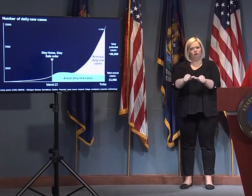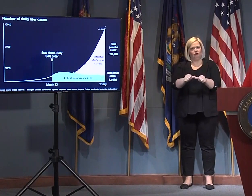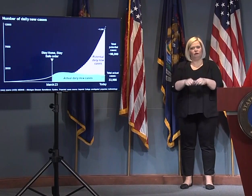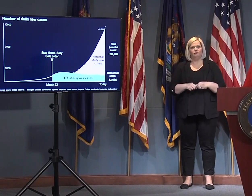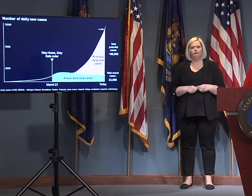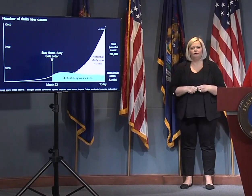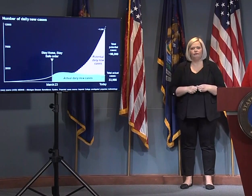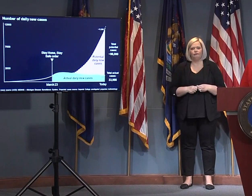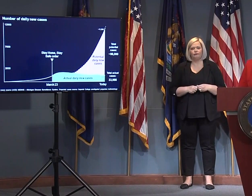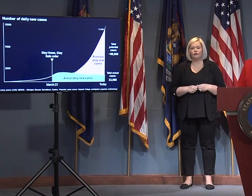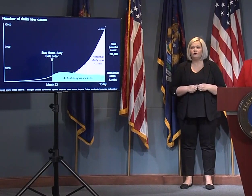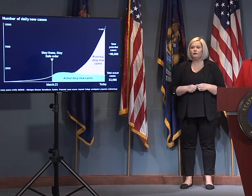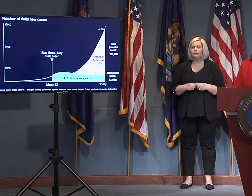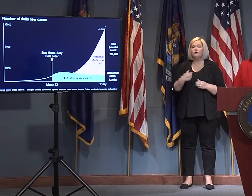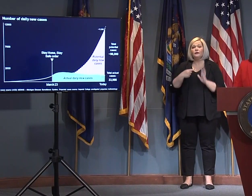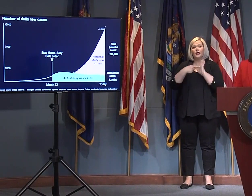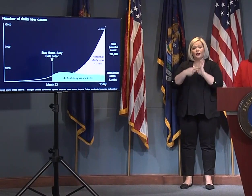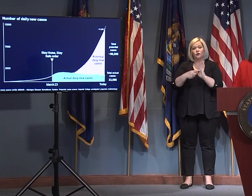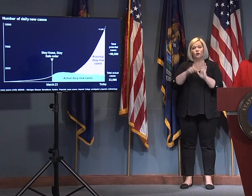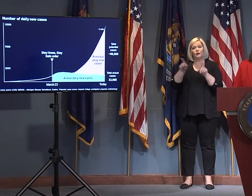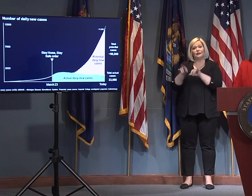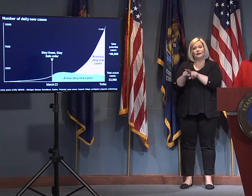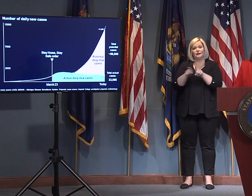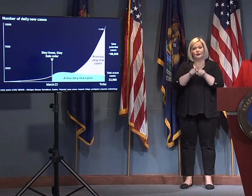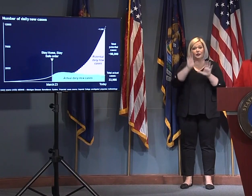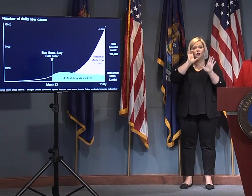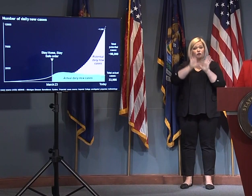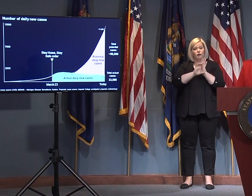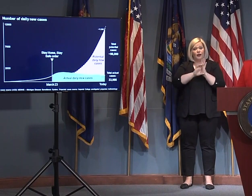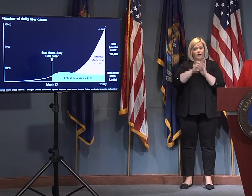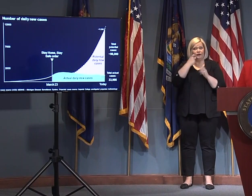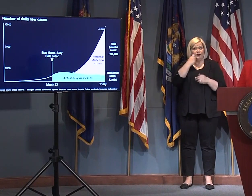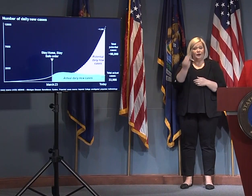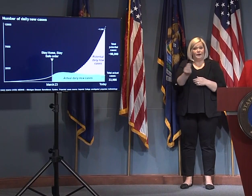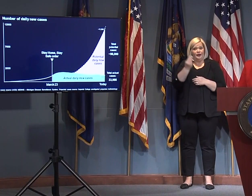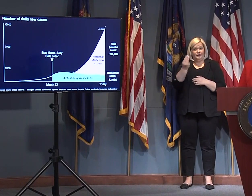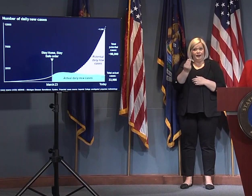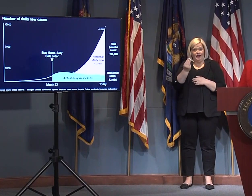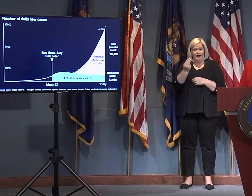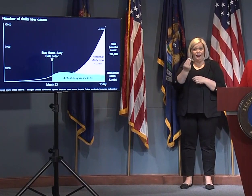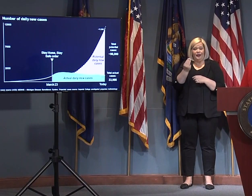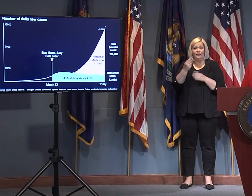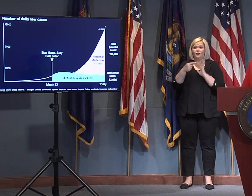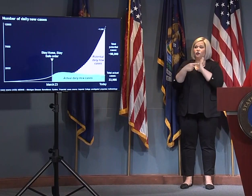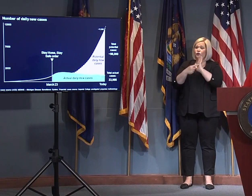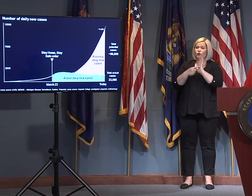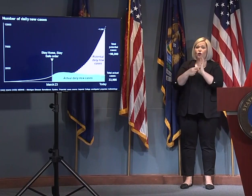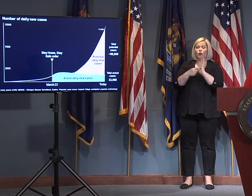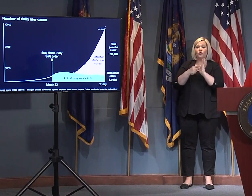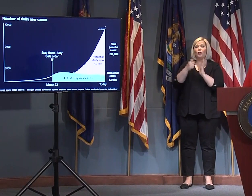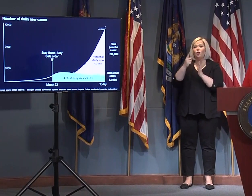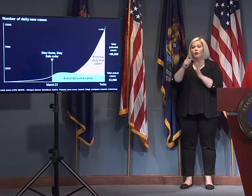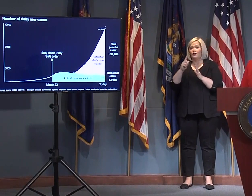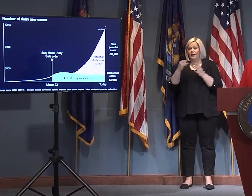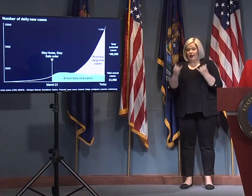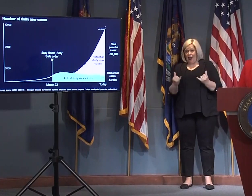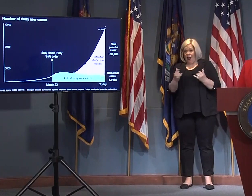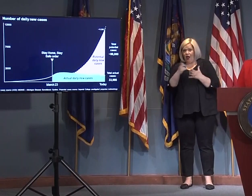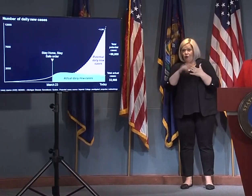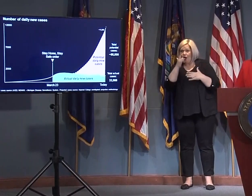I showed a similar graph on Monday to where we are versus where we could have been. And here's where we are now